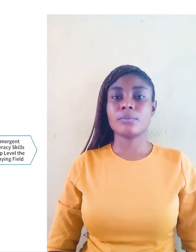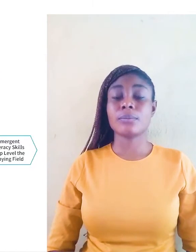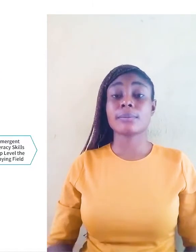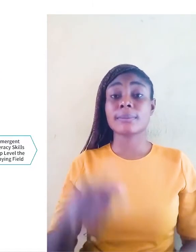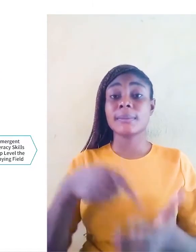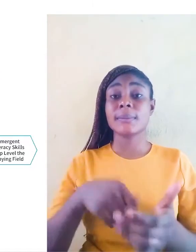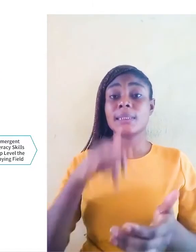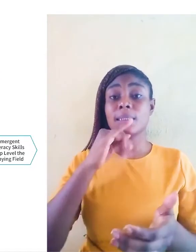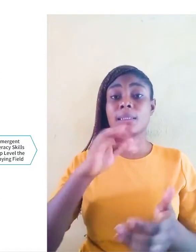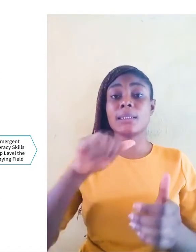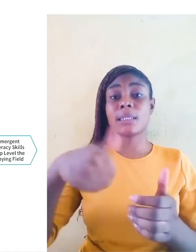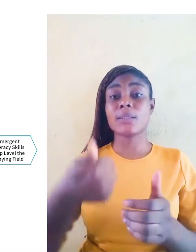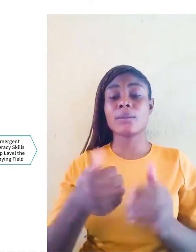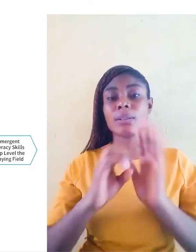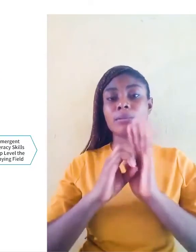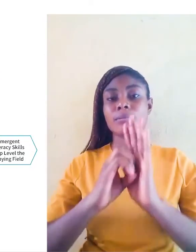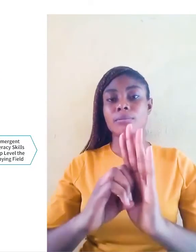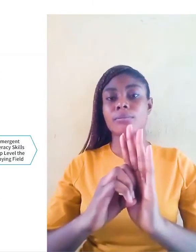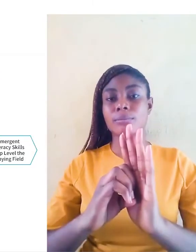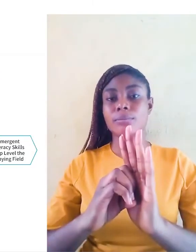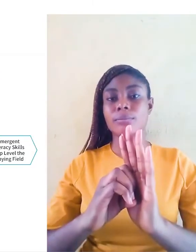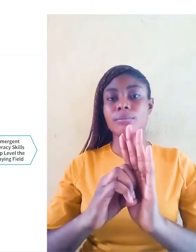This is another infographics,